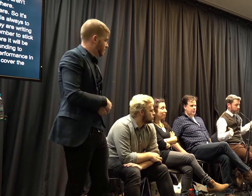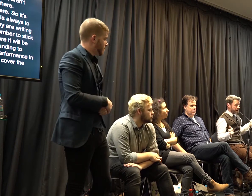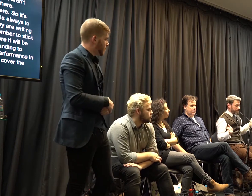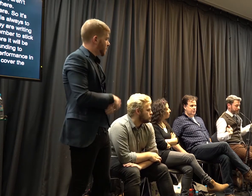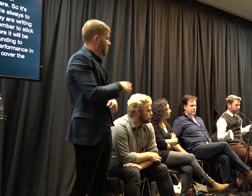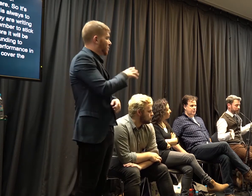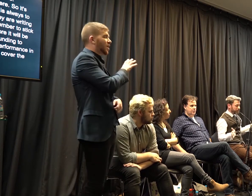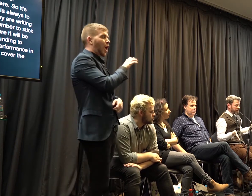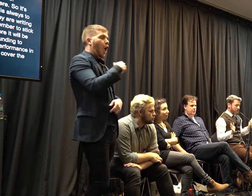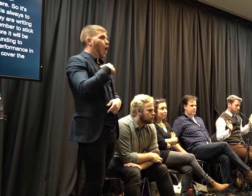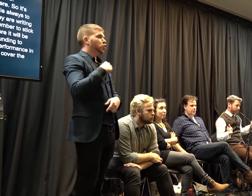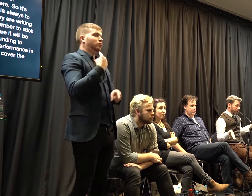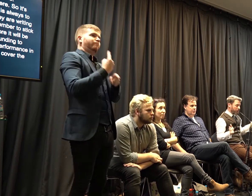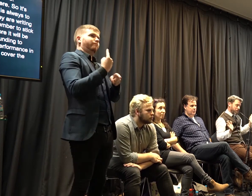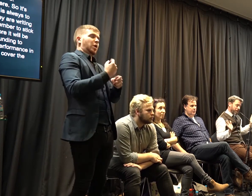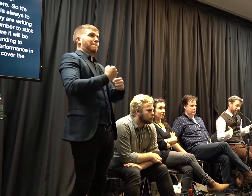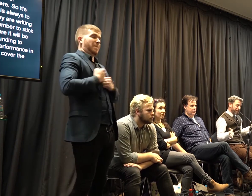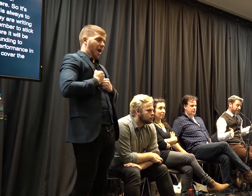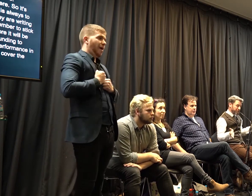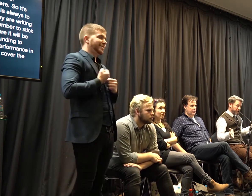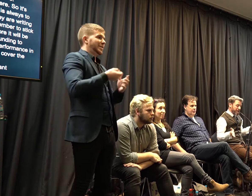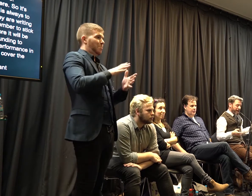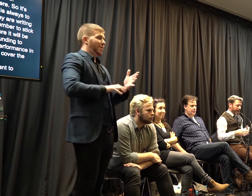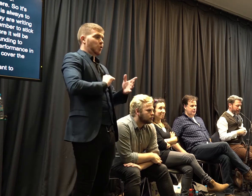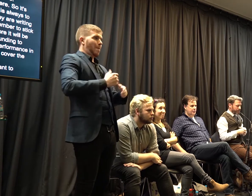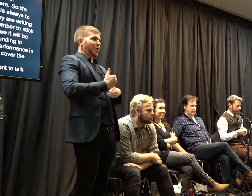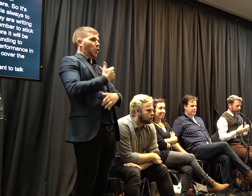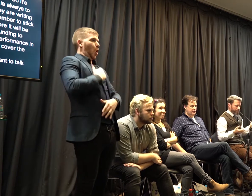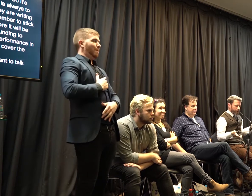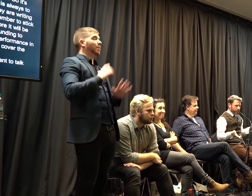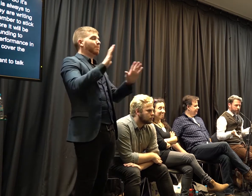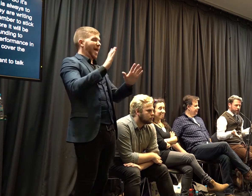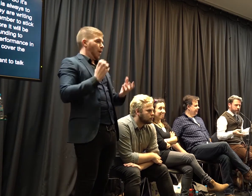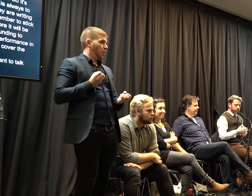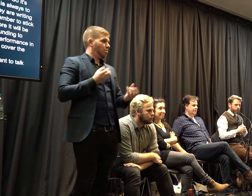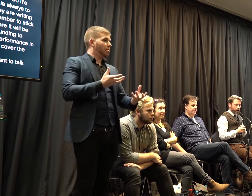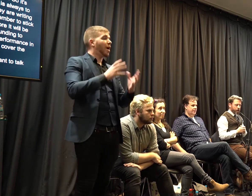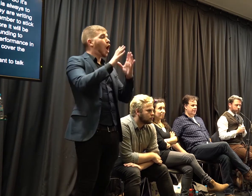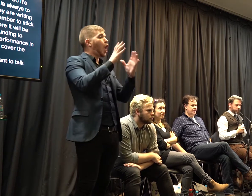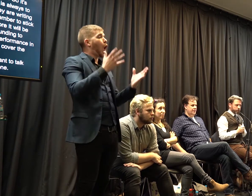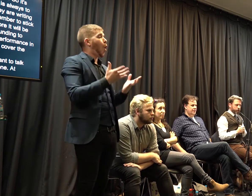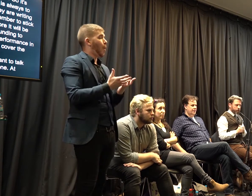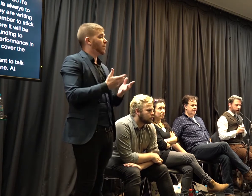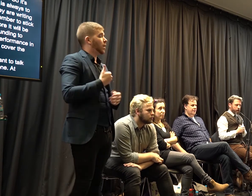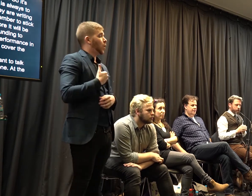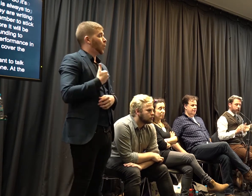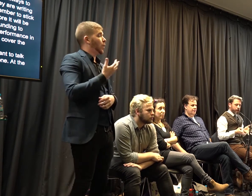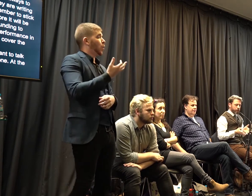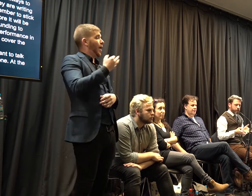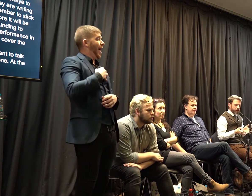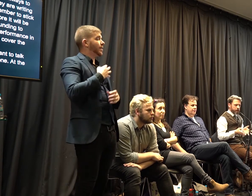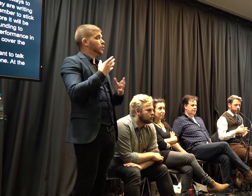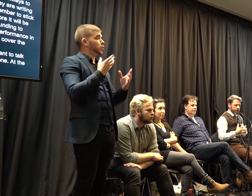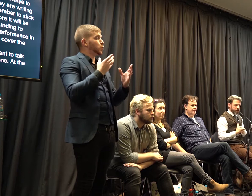to talk about my experiences. Not my job, but I'm going to share this one. At the Globe, we were asked to put on